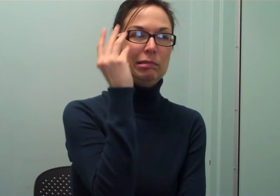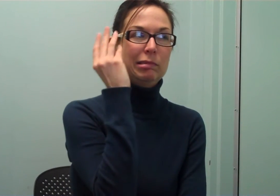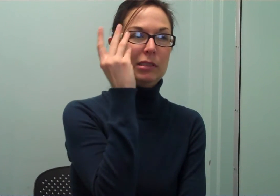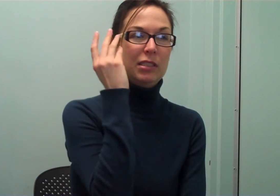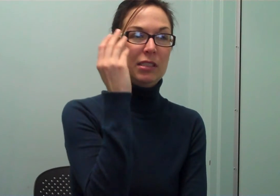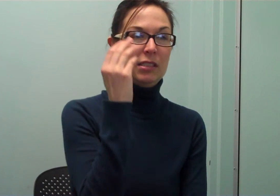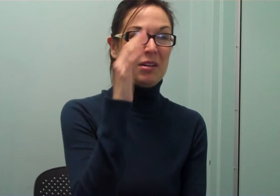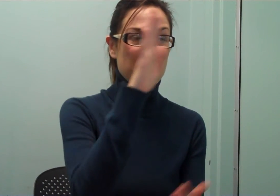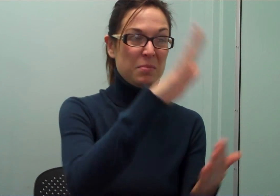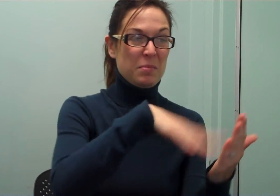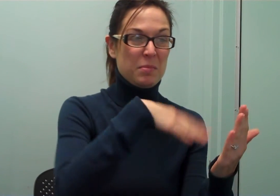paint.